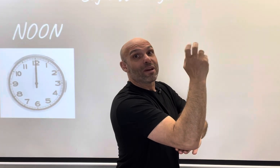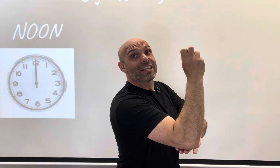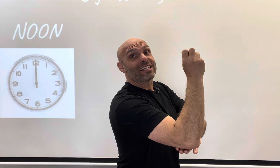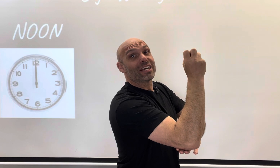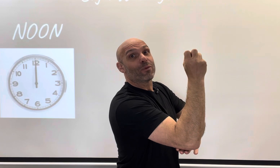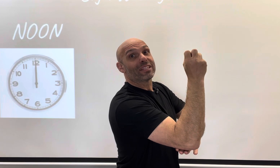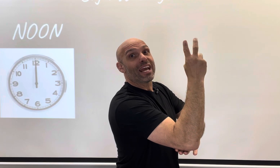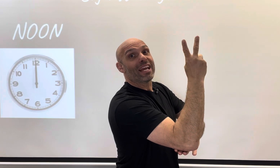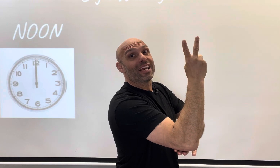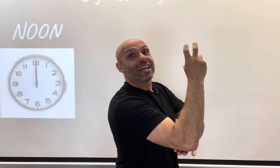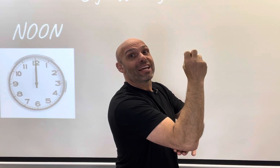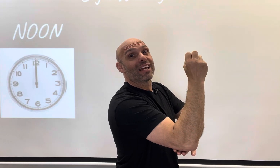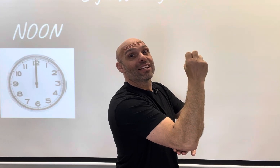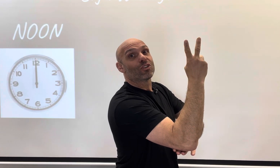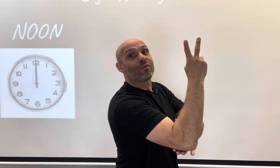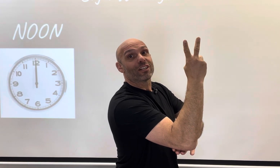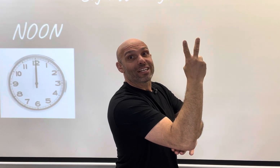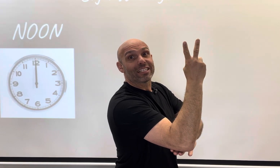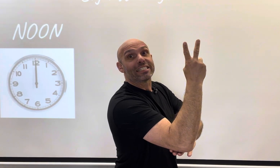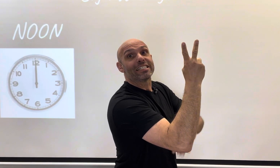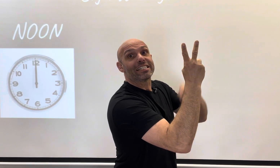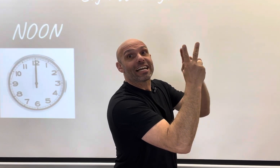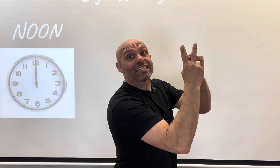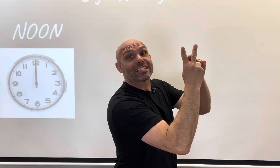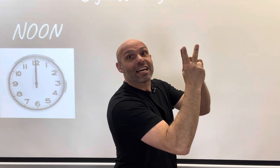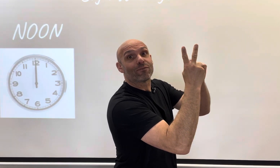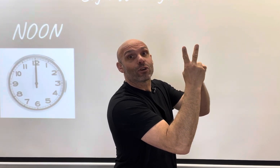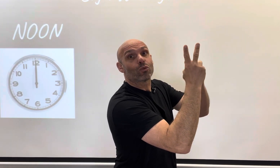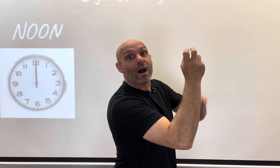see it with two fingers like this. This is actually the sign for 12.